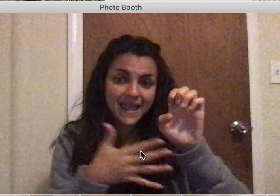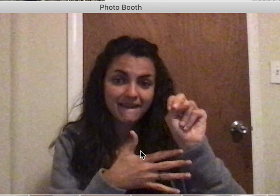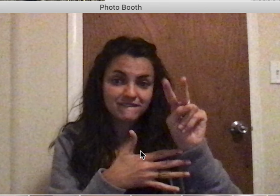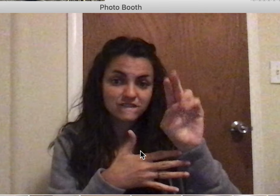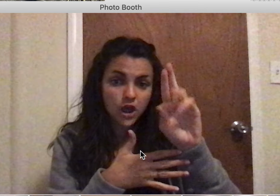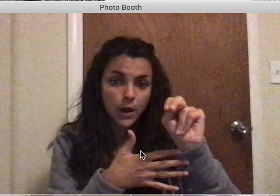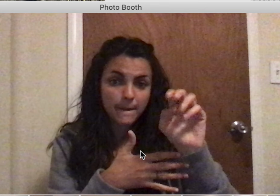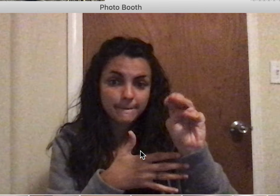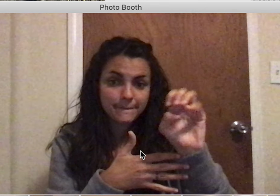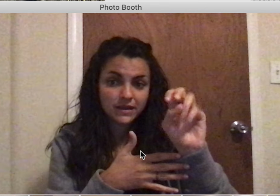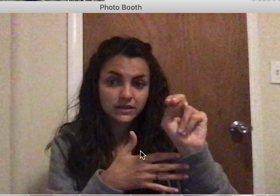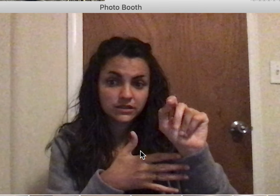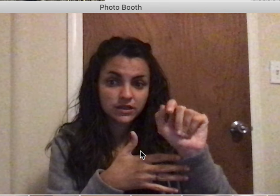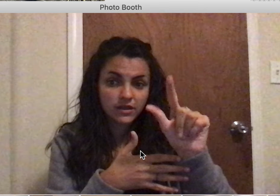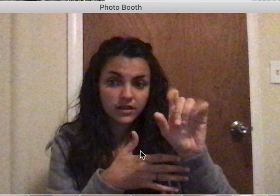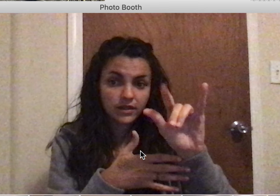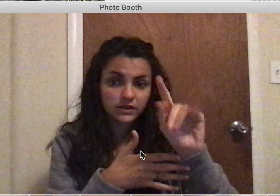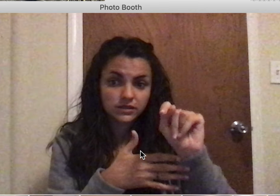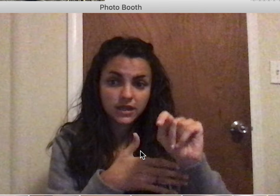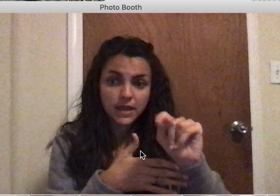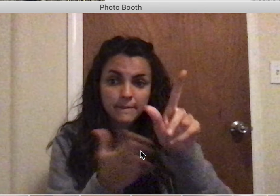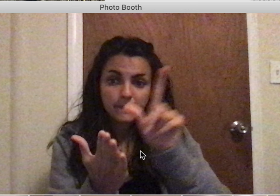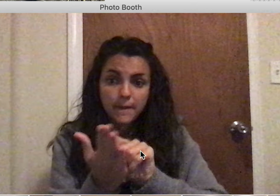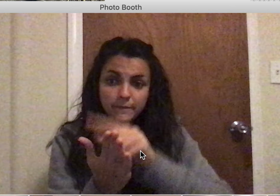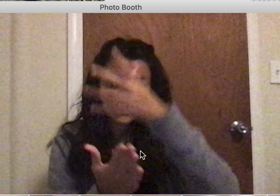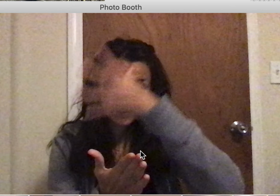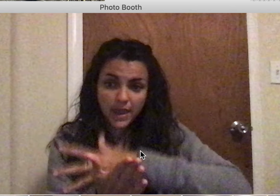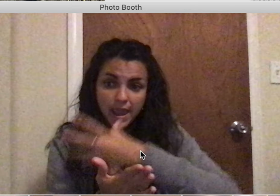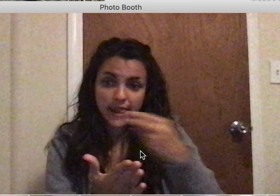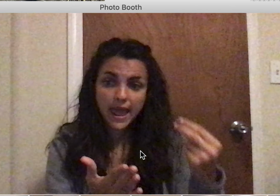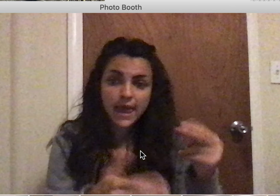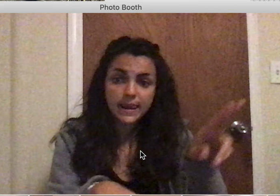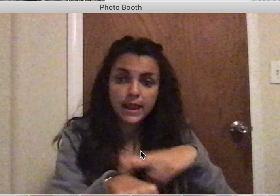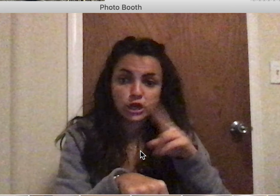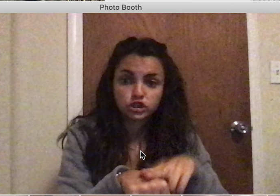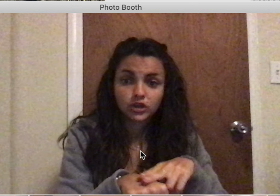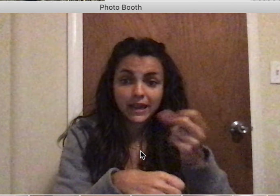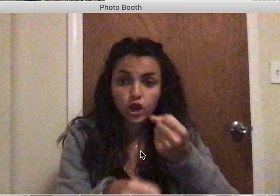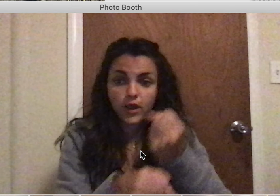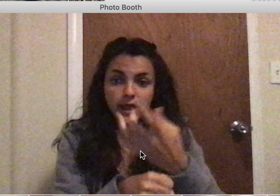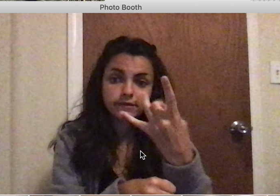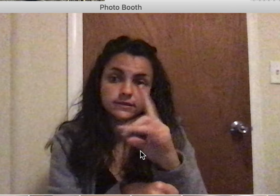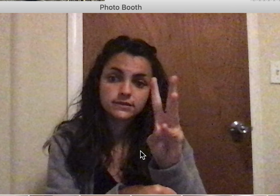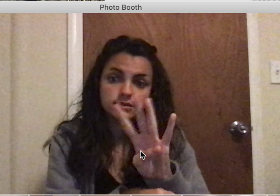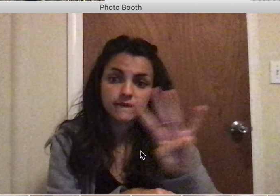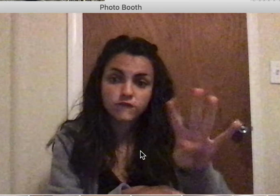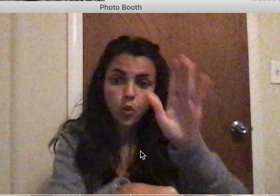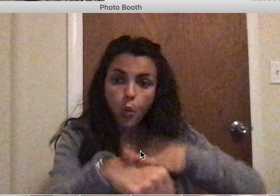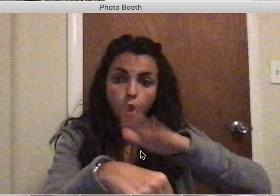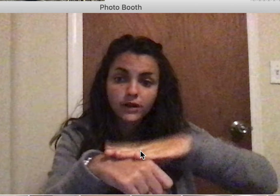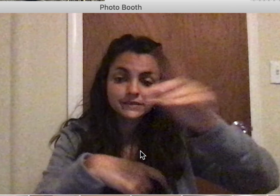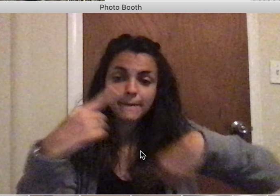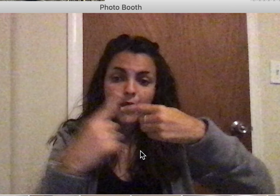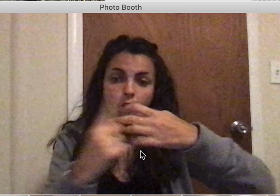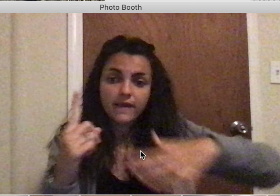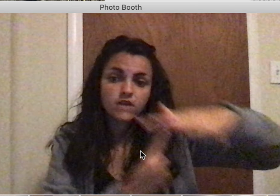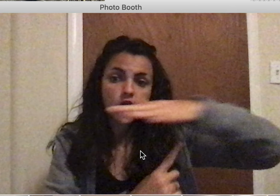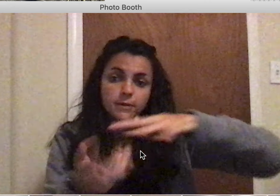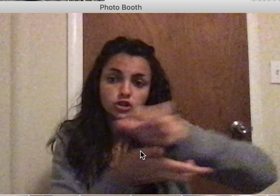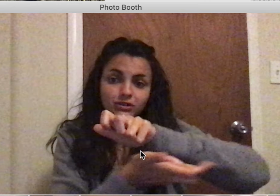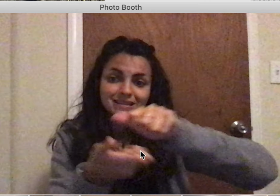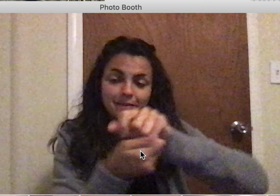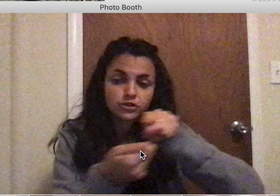1864. He warned against environmental damage in the West. He is also partially responsible for the establishment